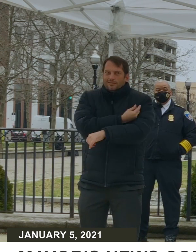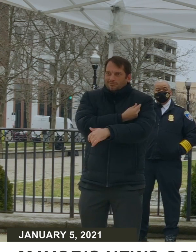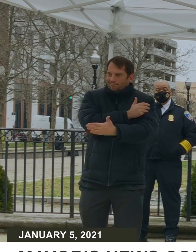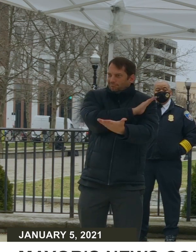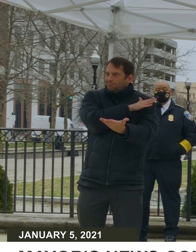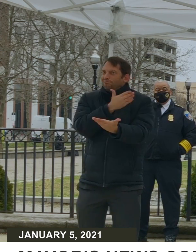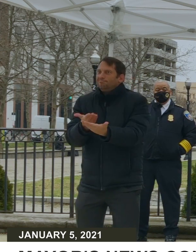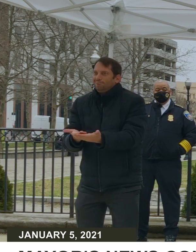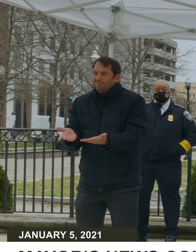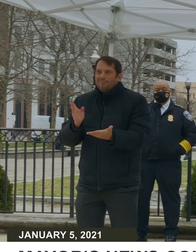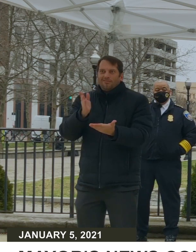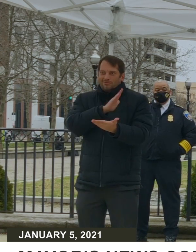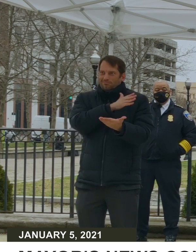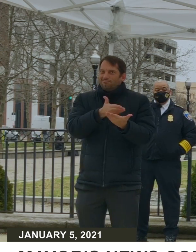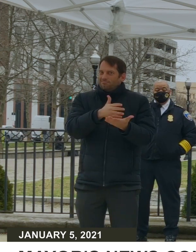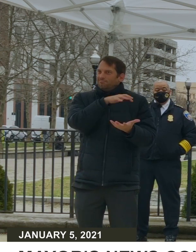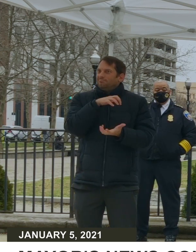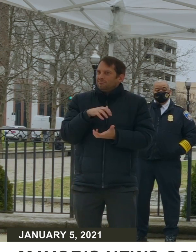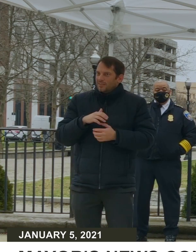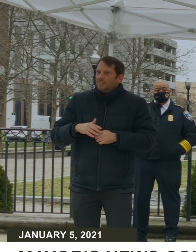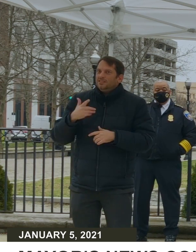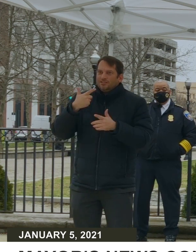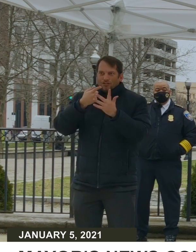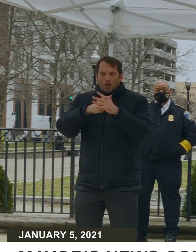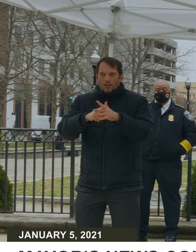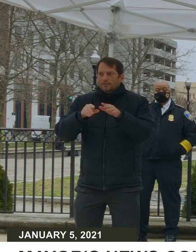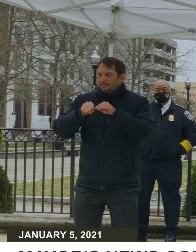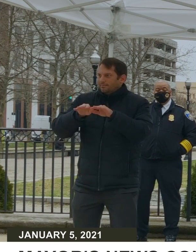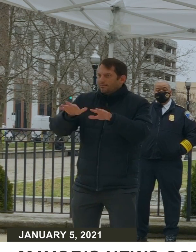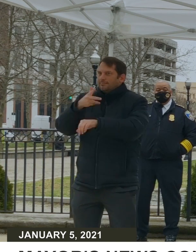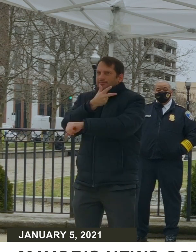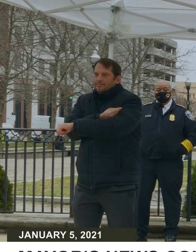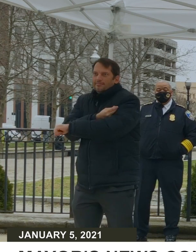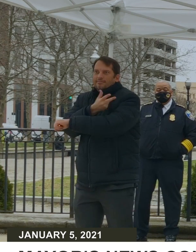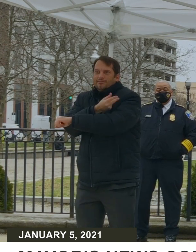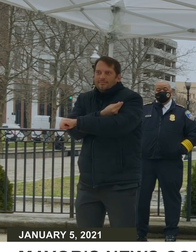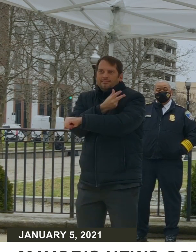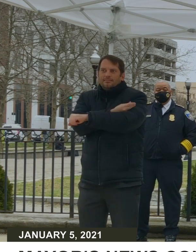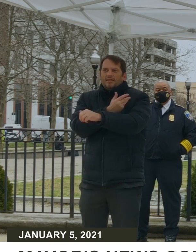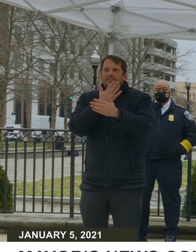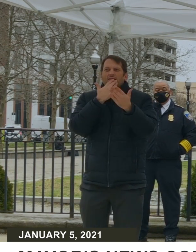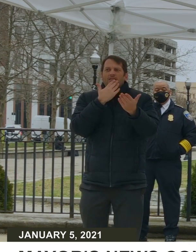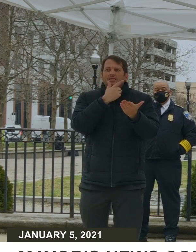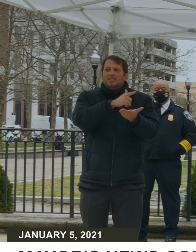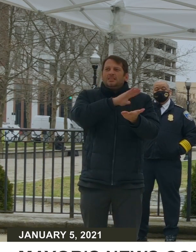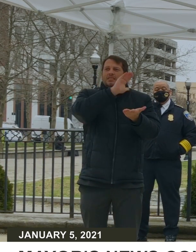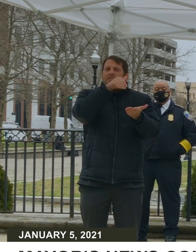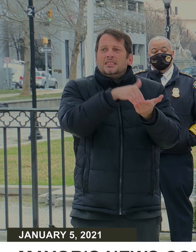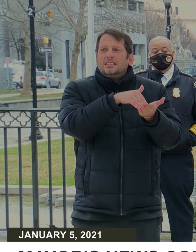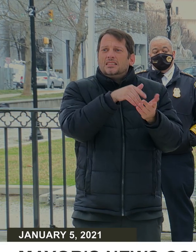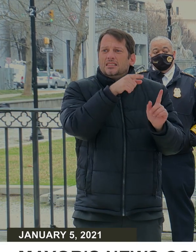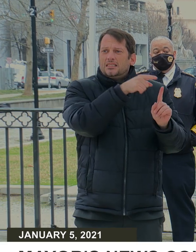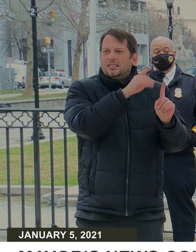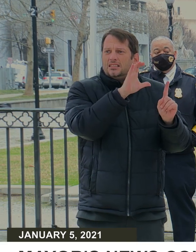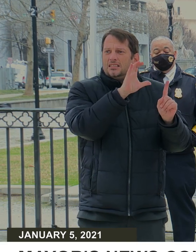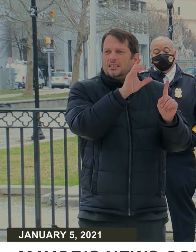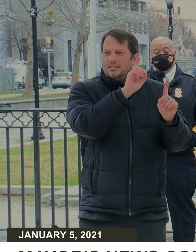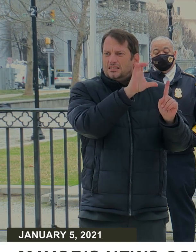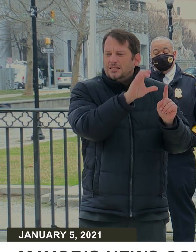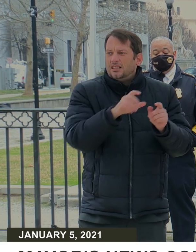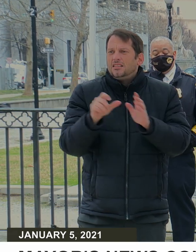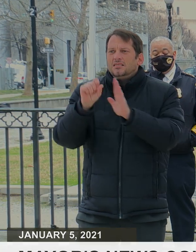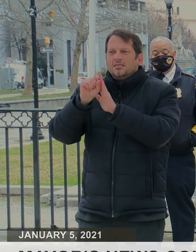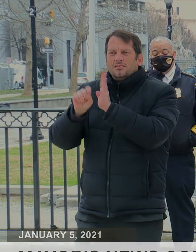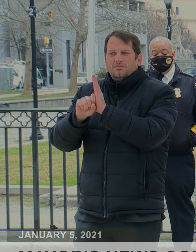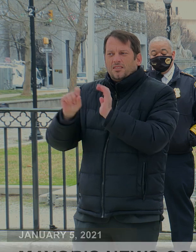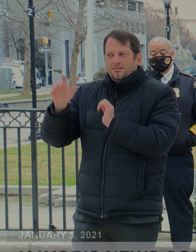said, administering that today. We are grateful to the Center for Disease Control and Maryland Department of Health for making these